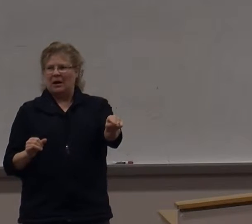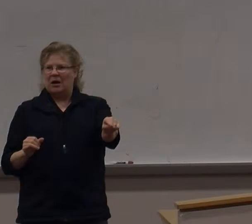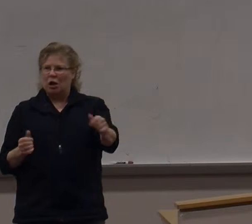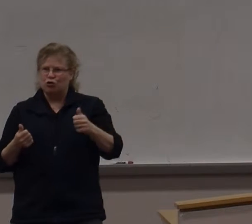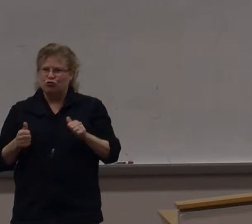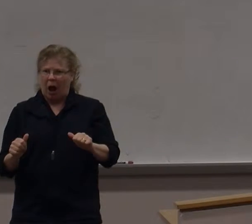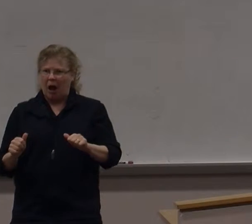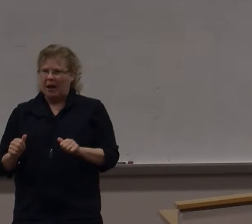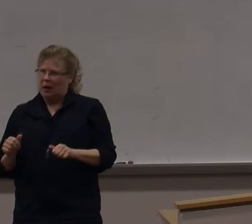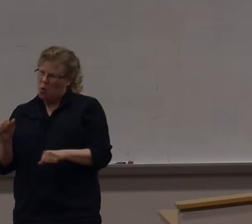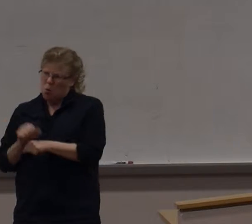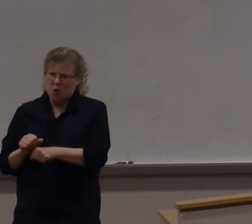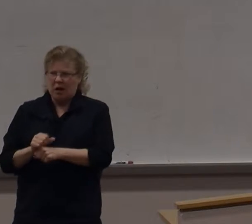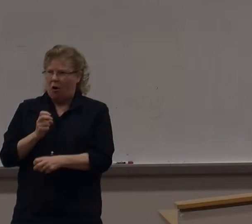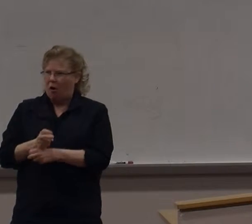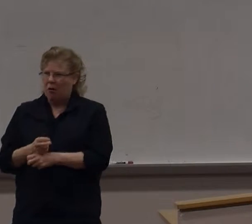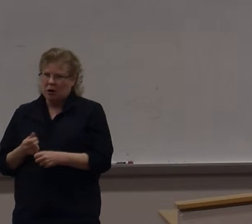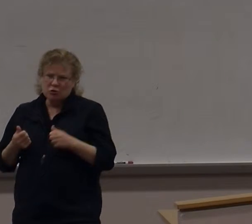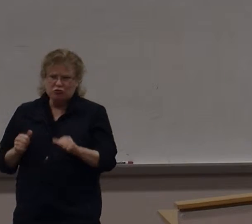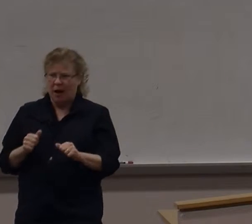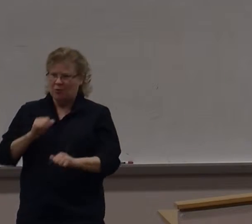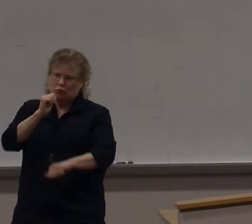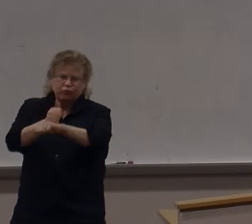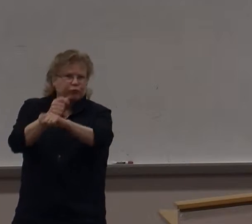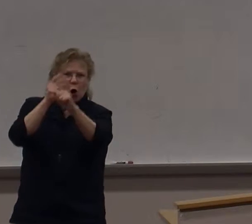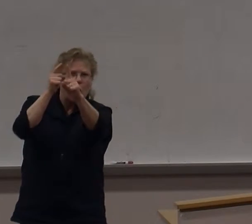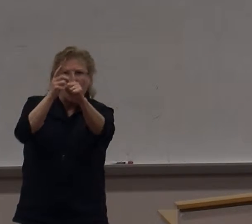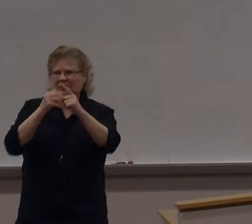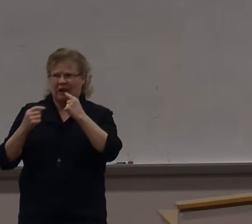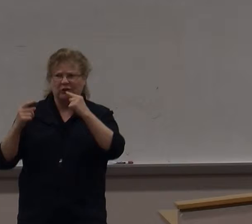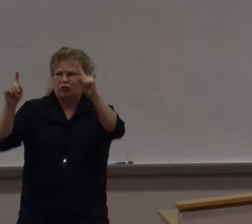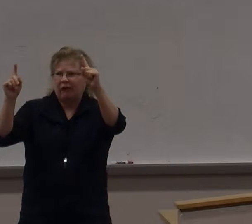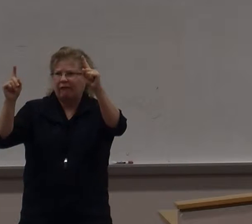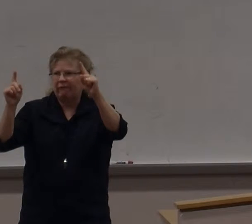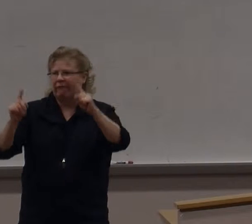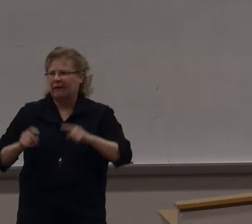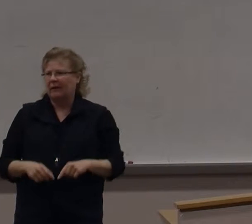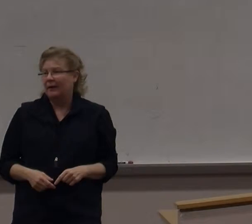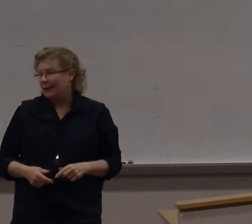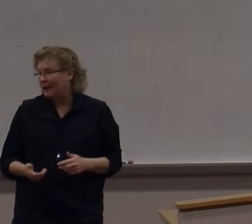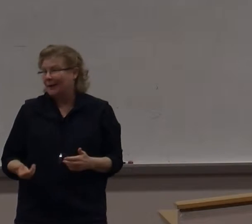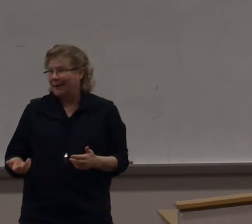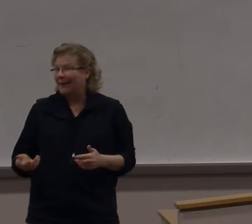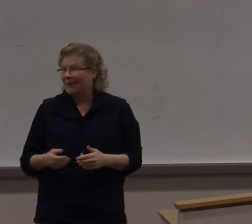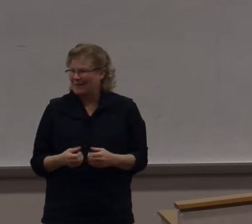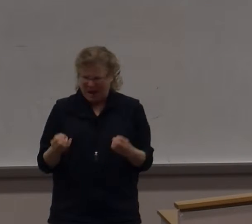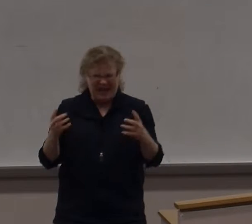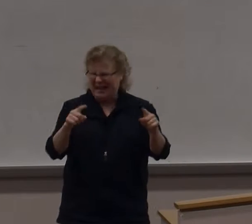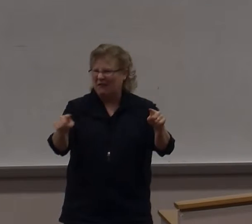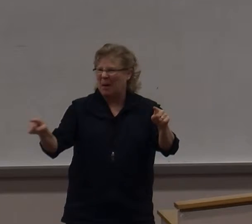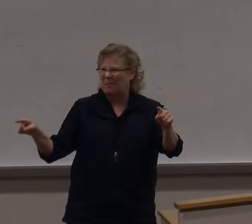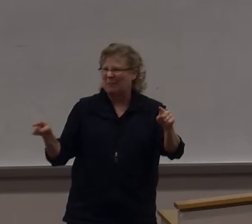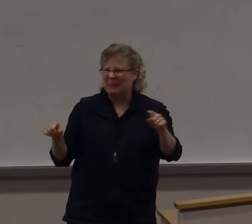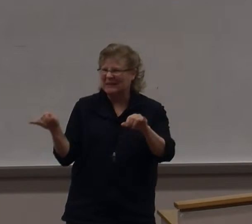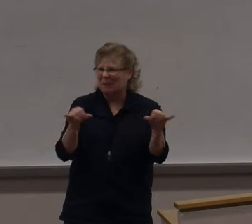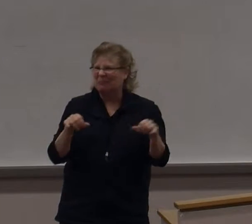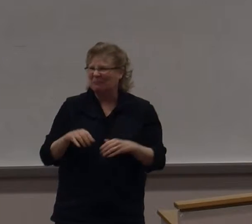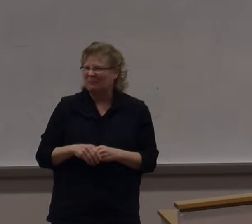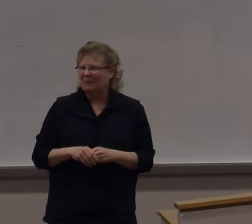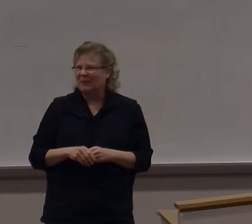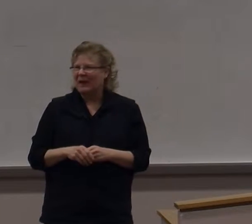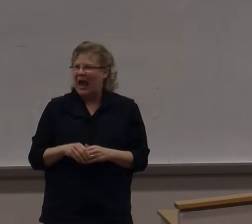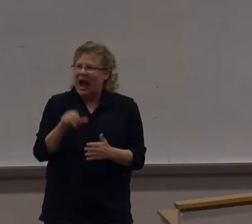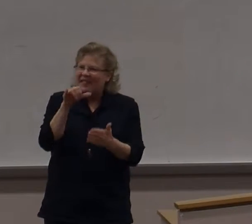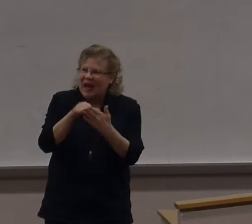make it through the day and achieve these goals, to achieve their goals. For me, this is the essence of what